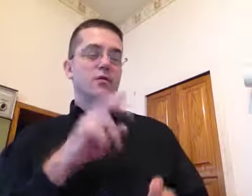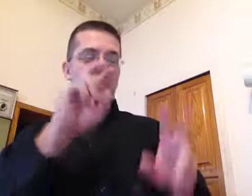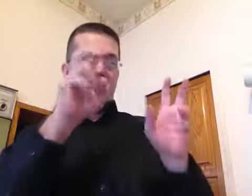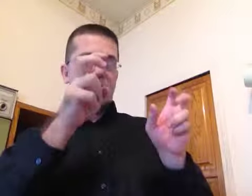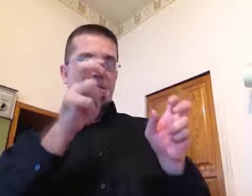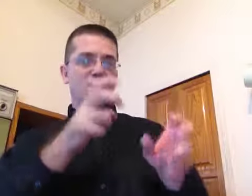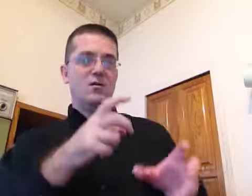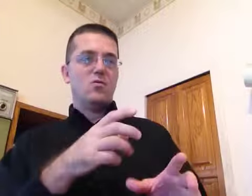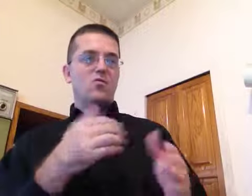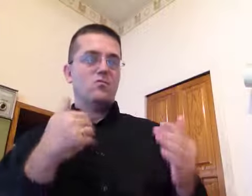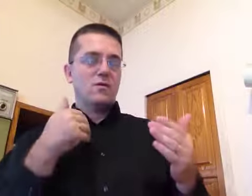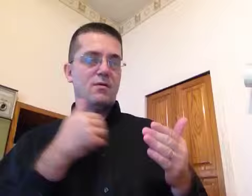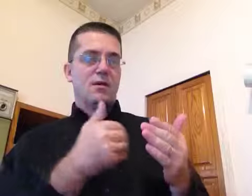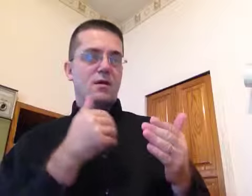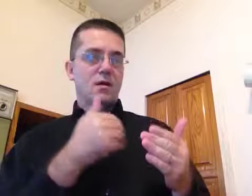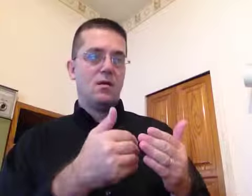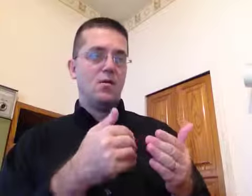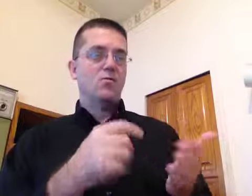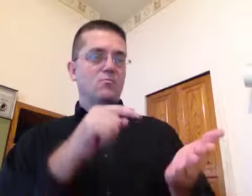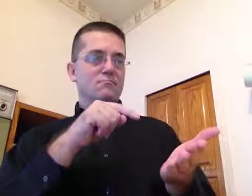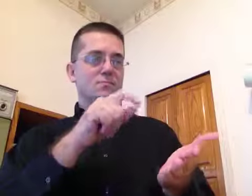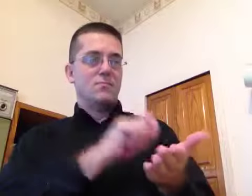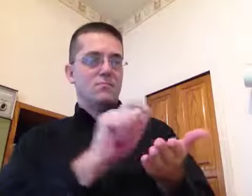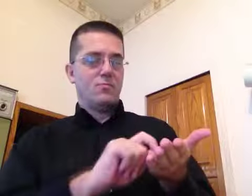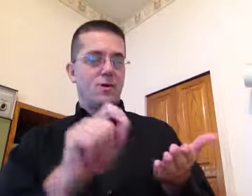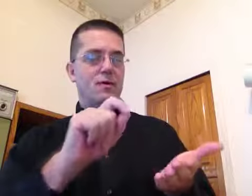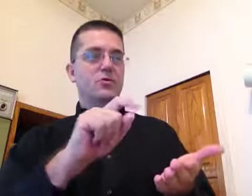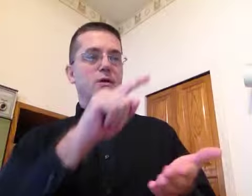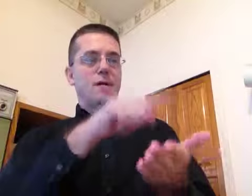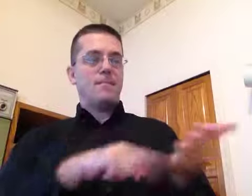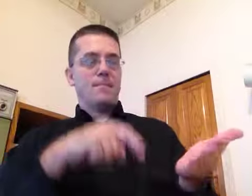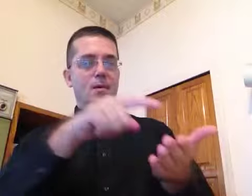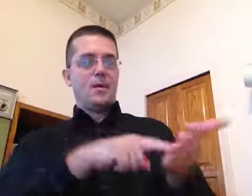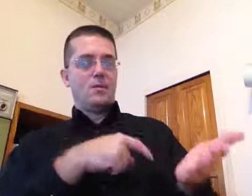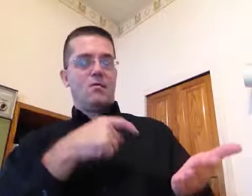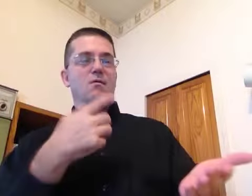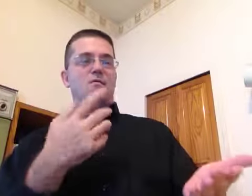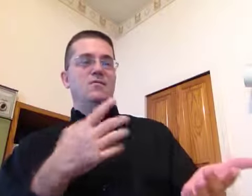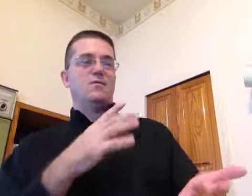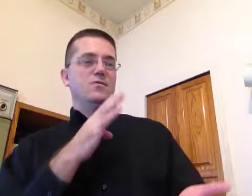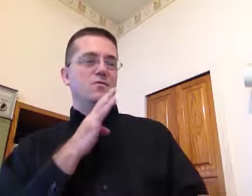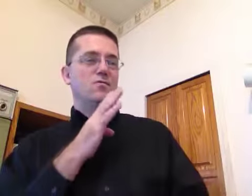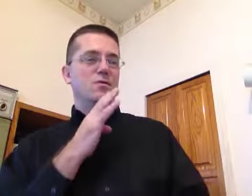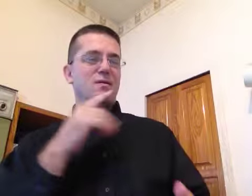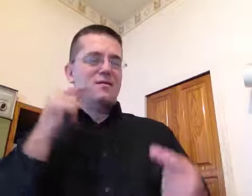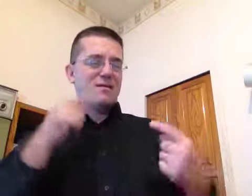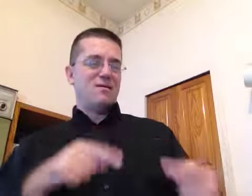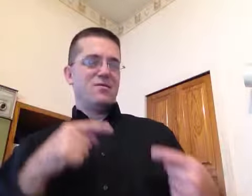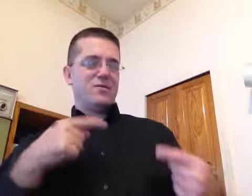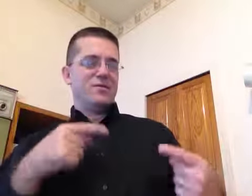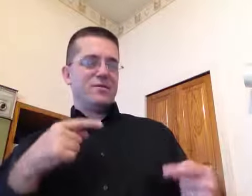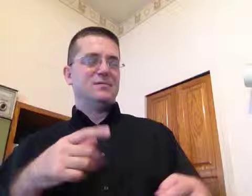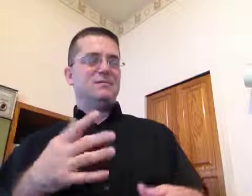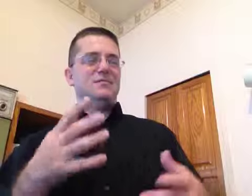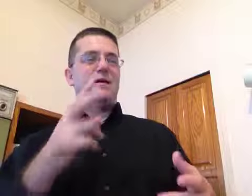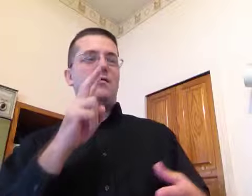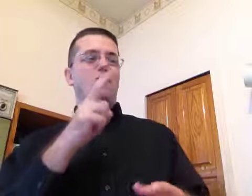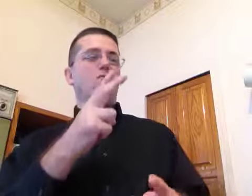very, very close to being able to just write a check and buy the house. Yes, sir. And so really what we're arguing about is a few months.